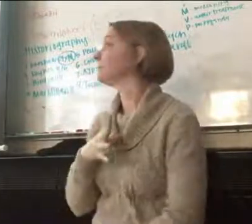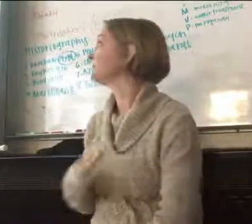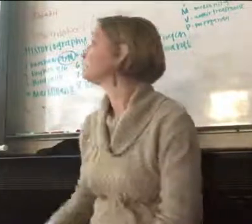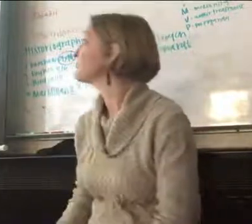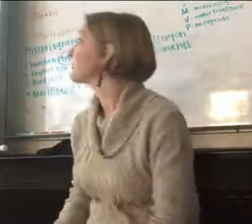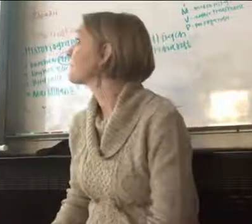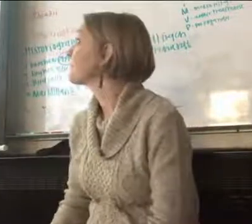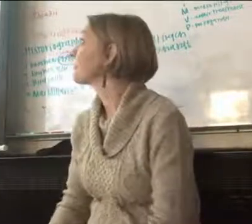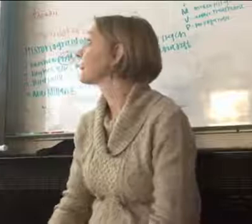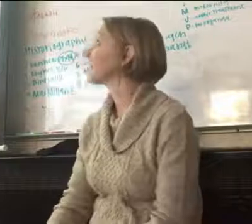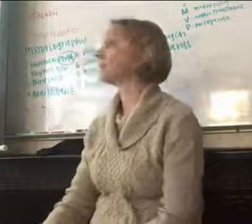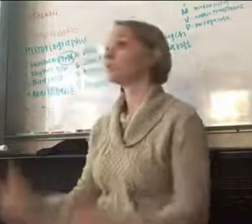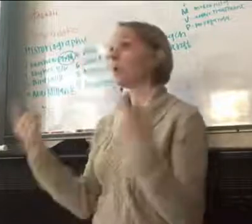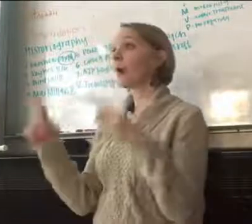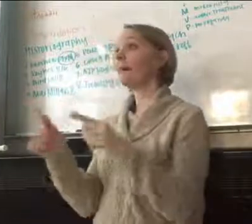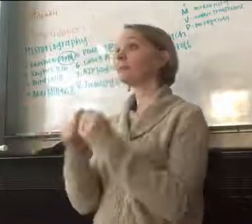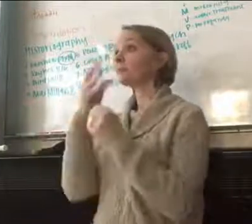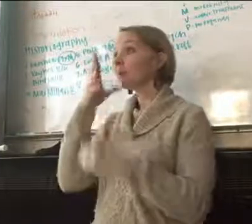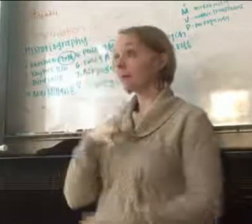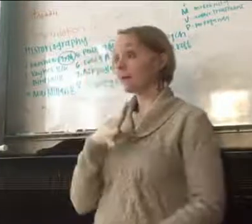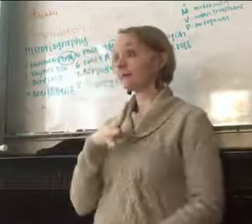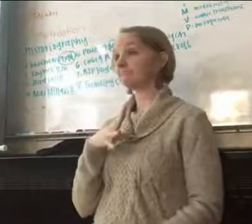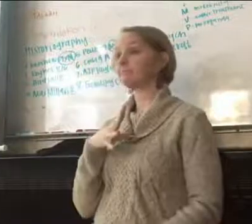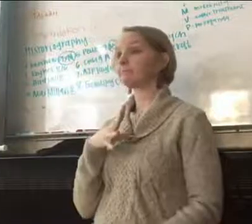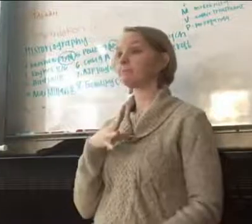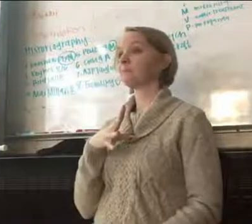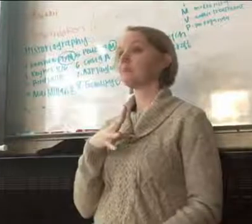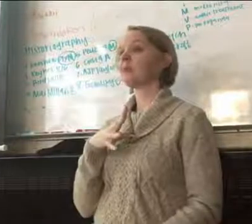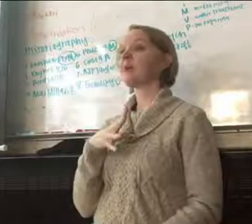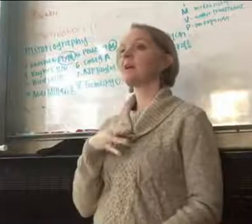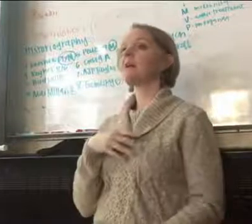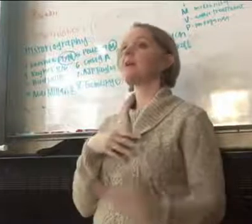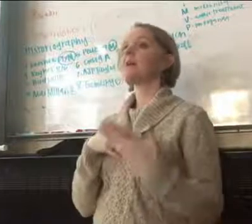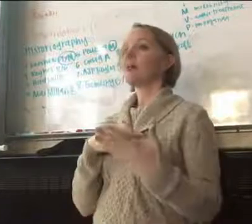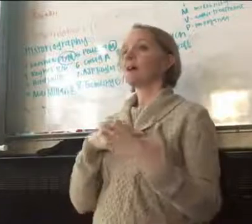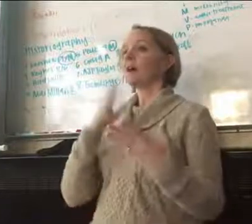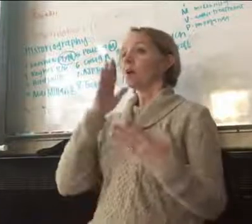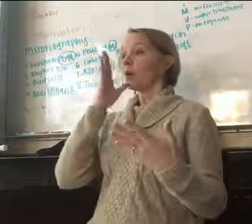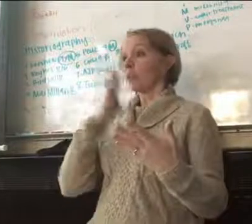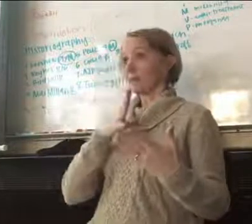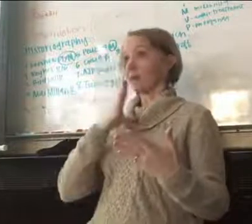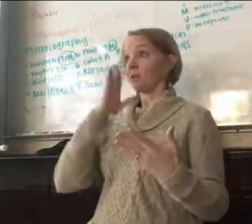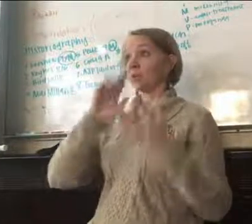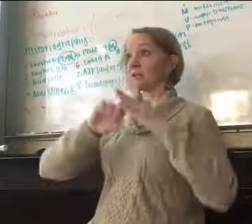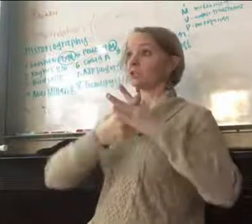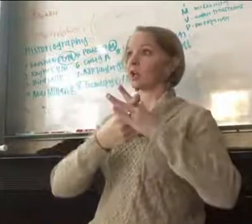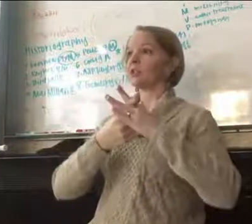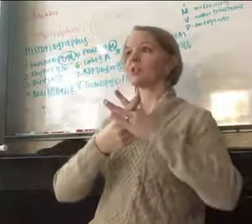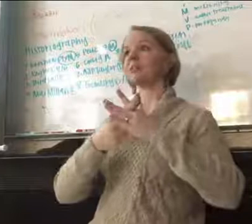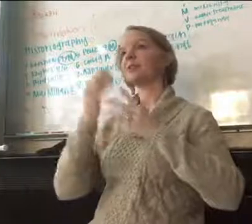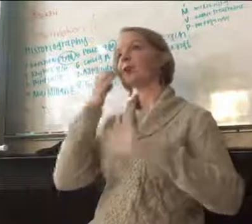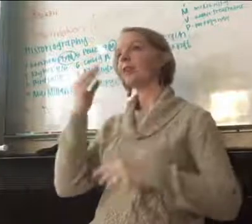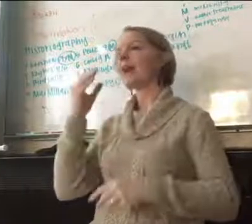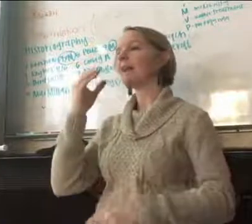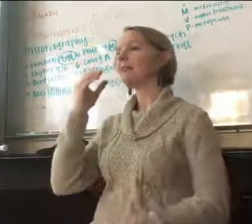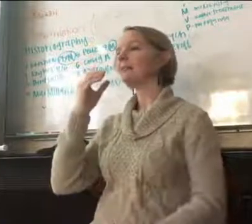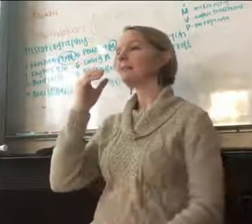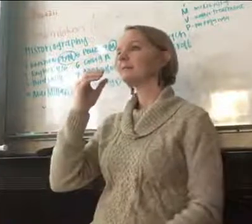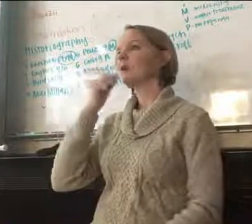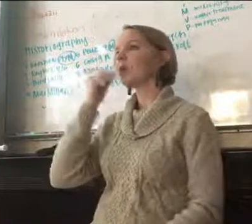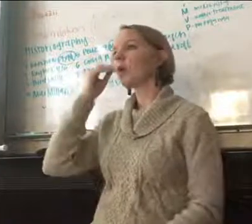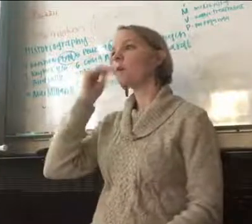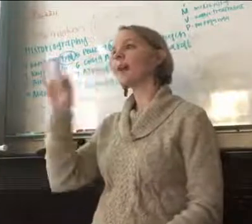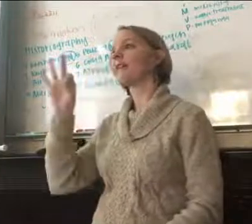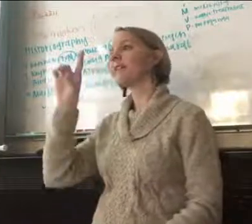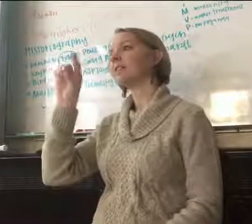So what happens with women is that women are going to begin to break that cult of domesticity. So this is